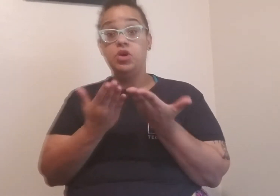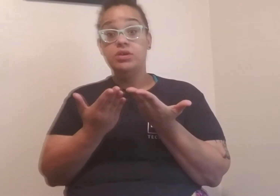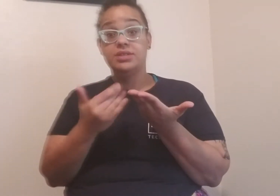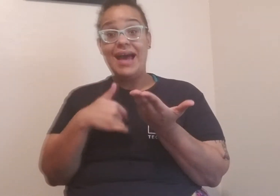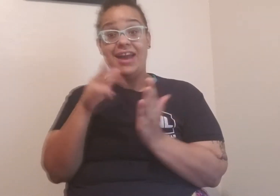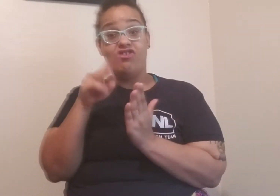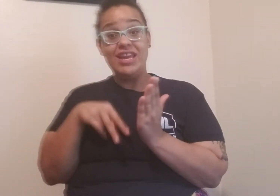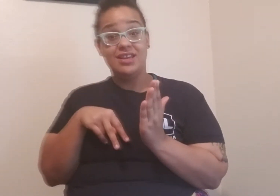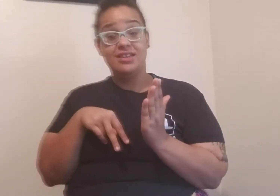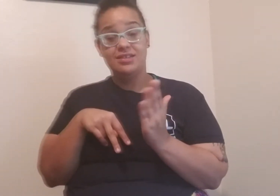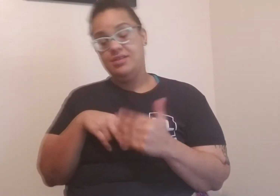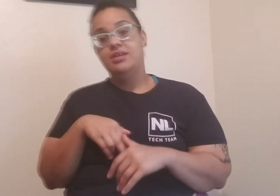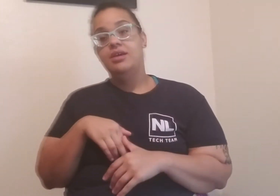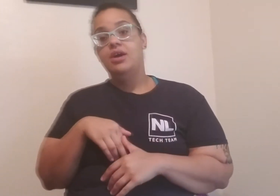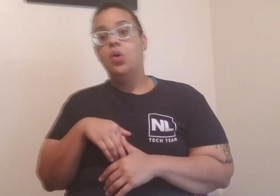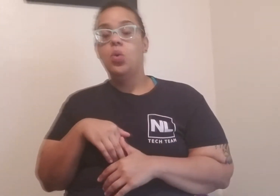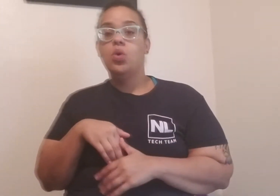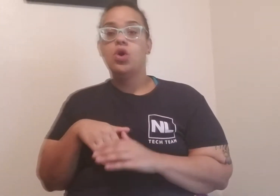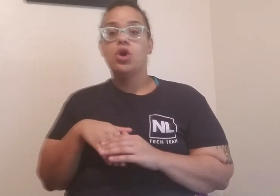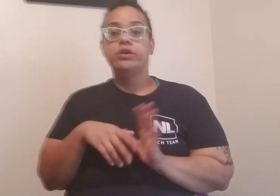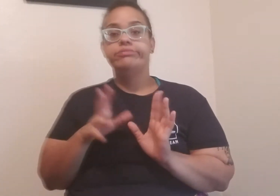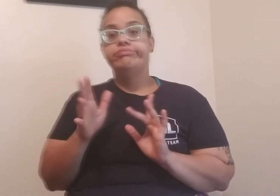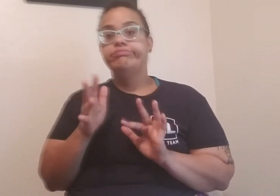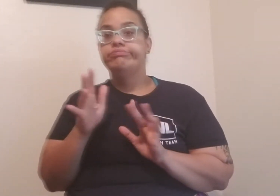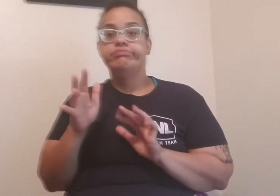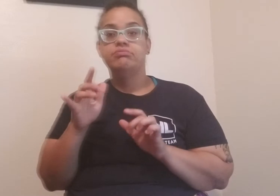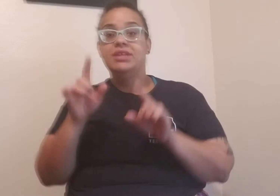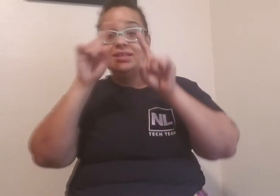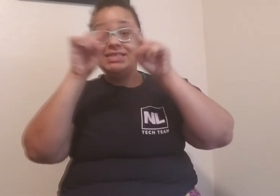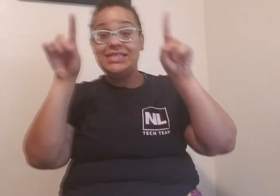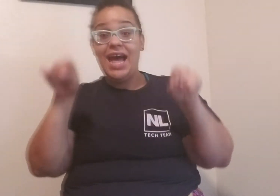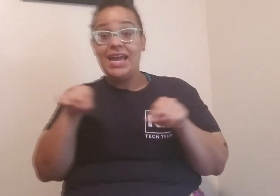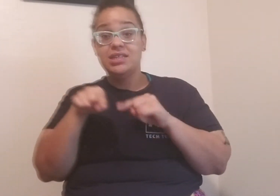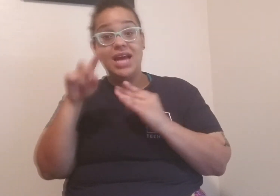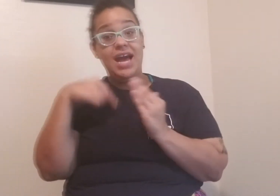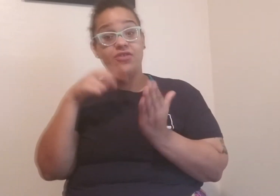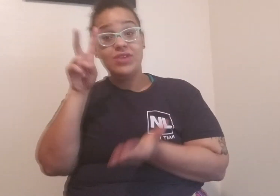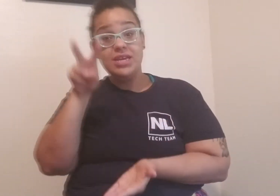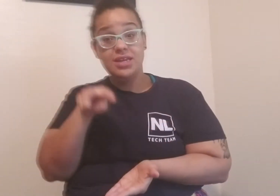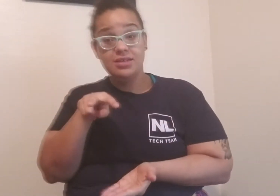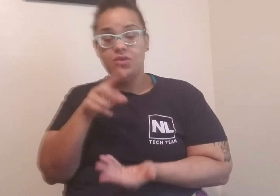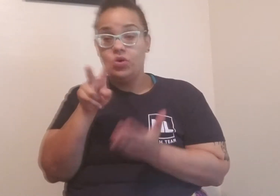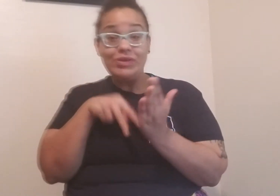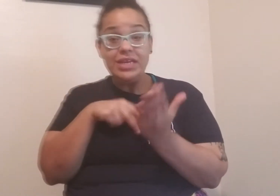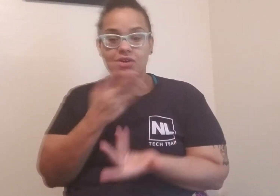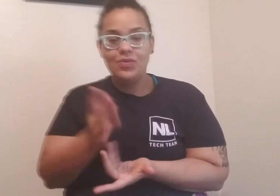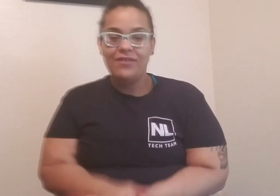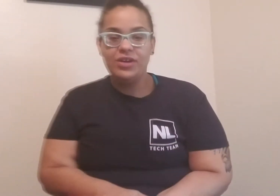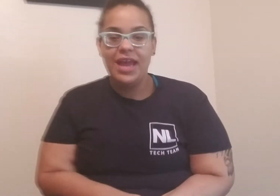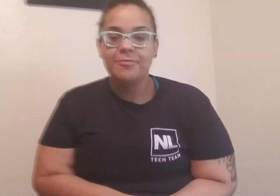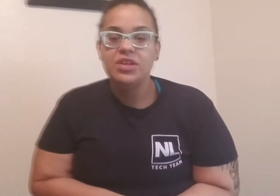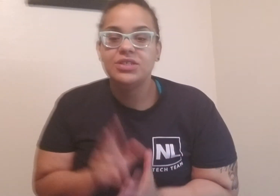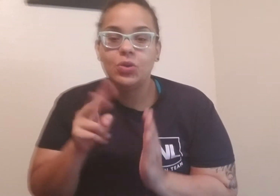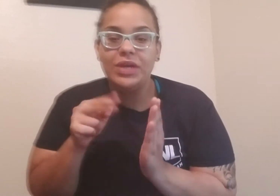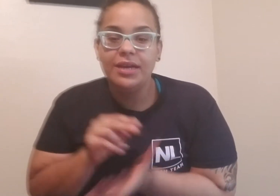books, I read. Or signs, I read, or whatever. Yeah, so reading.